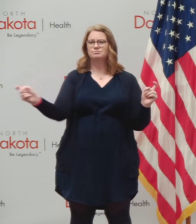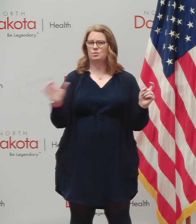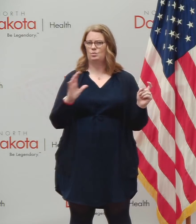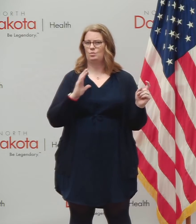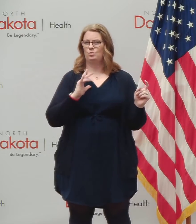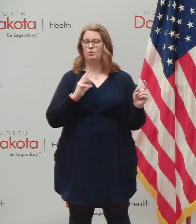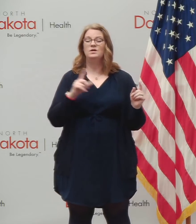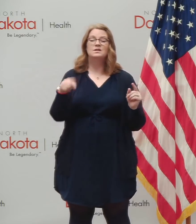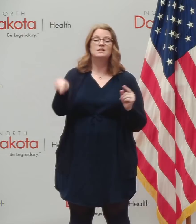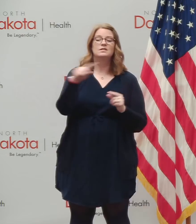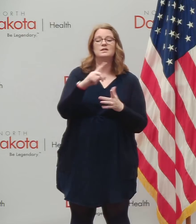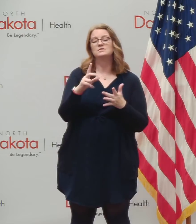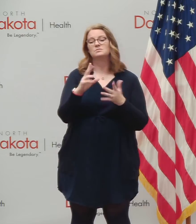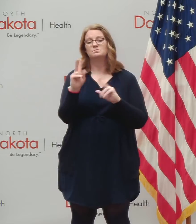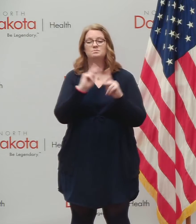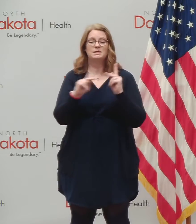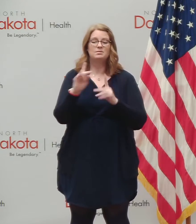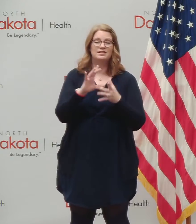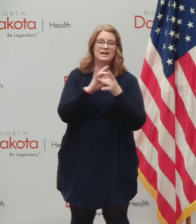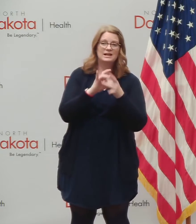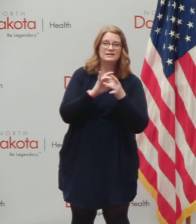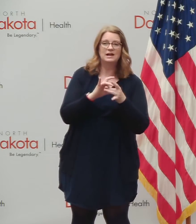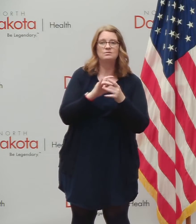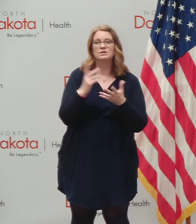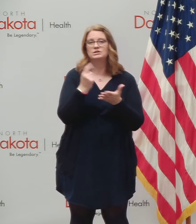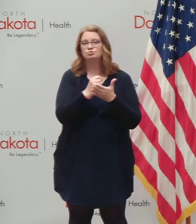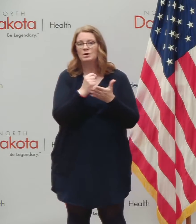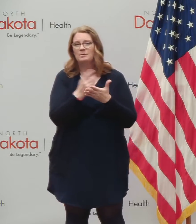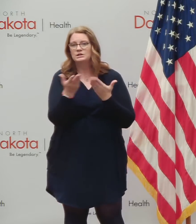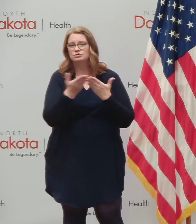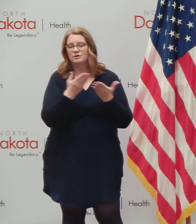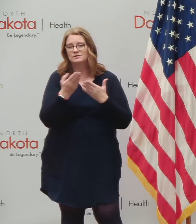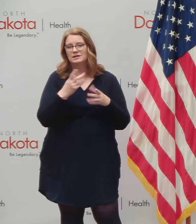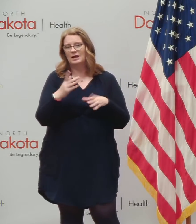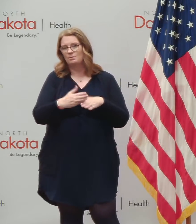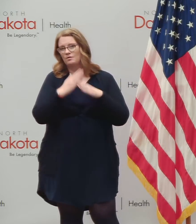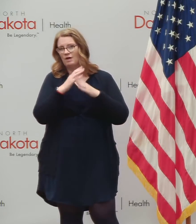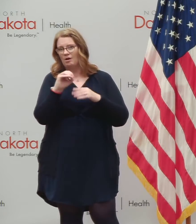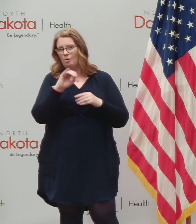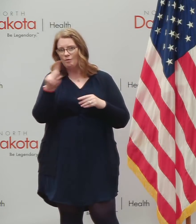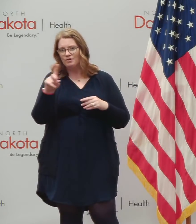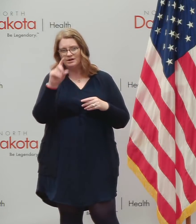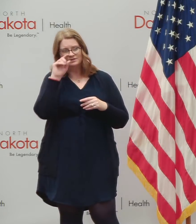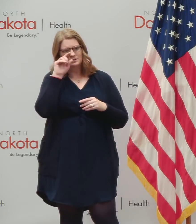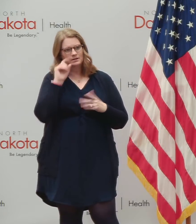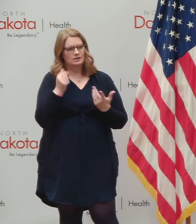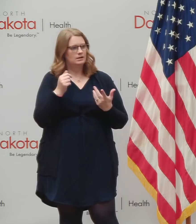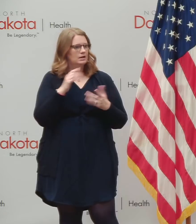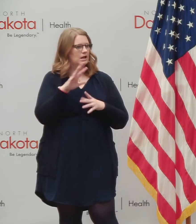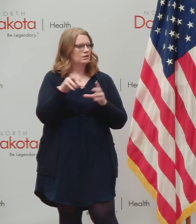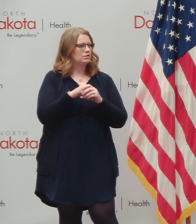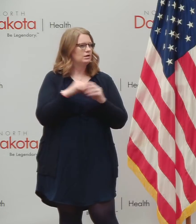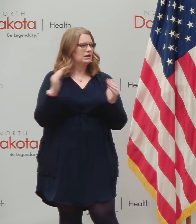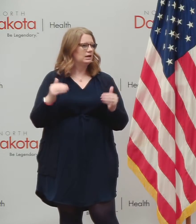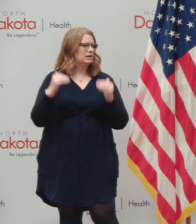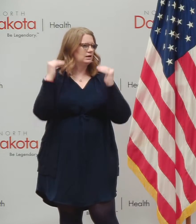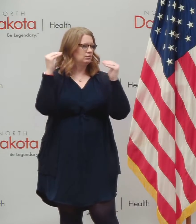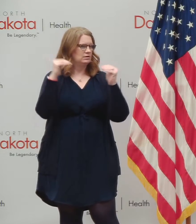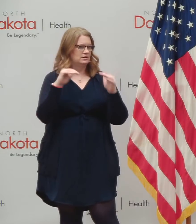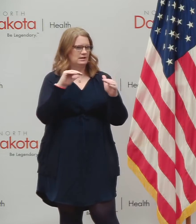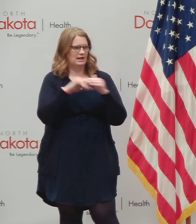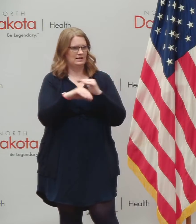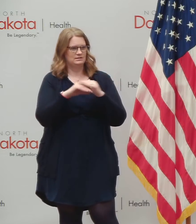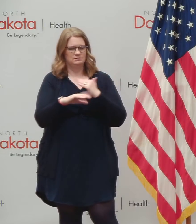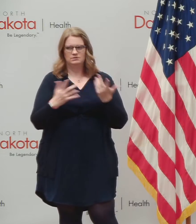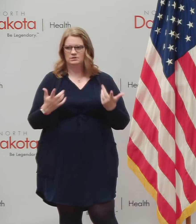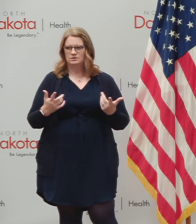to connect individuals to needed treatment services and to prevent overdoses and implement prevention strategies, including increasing access to